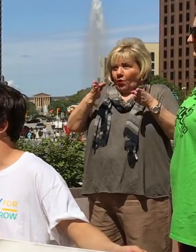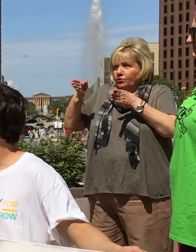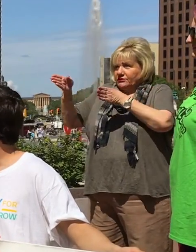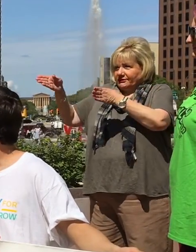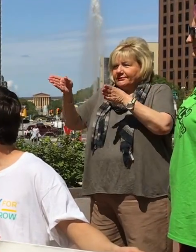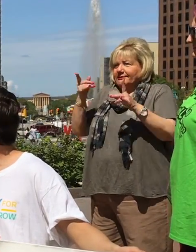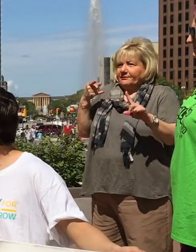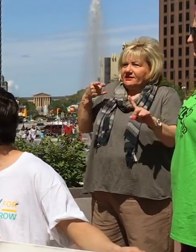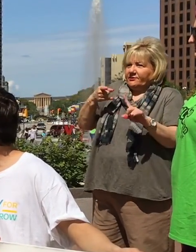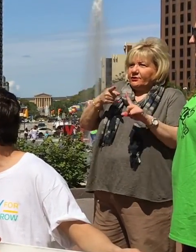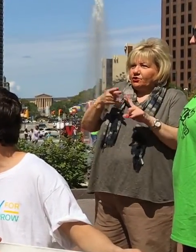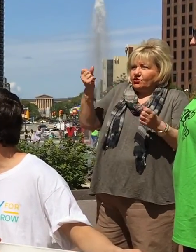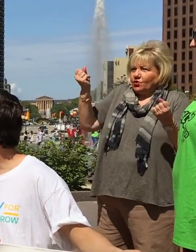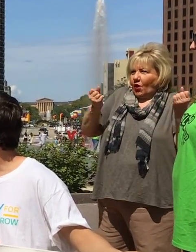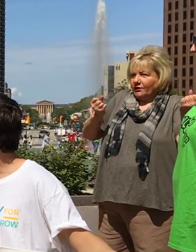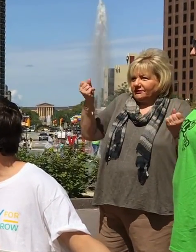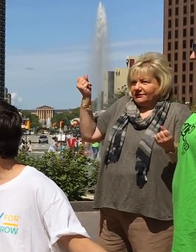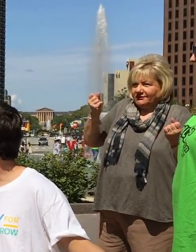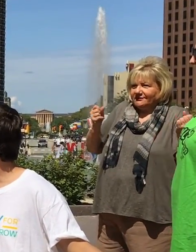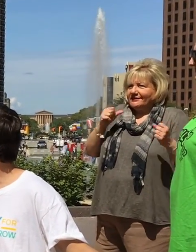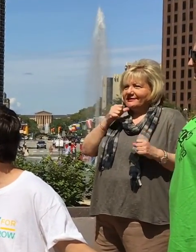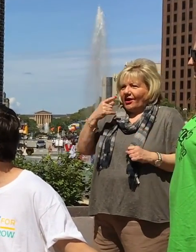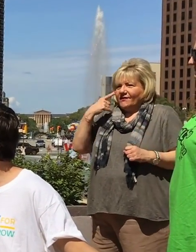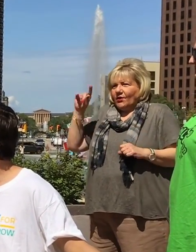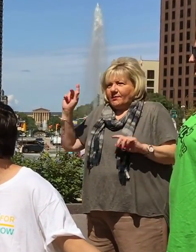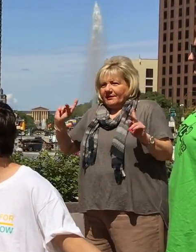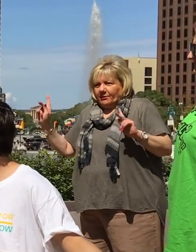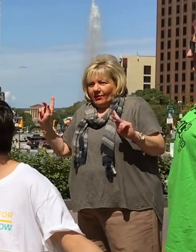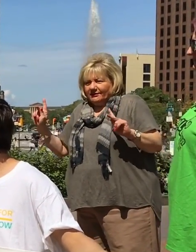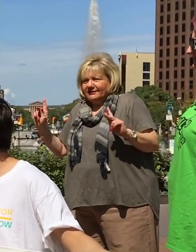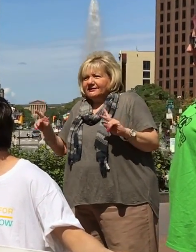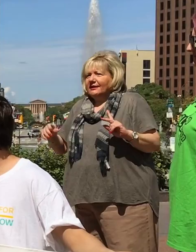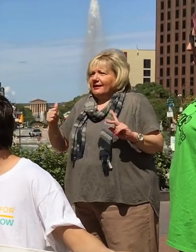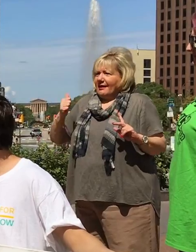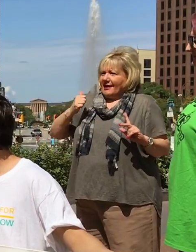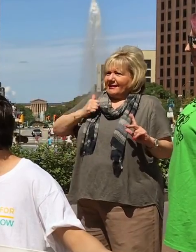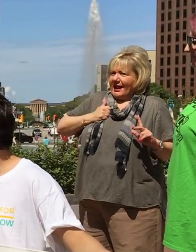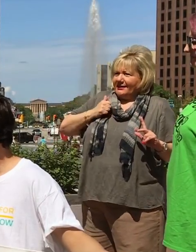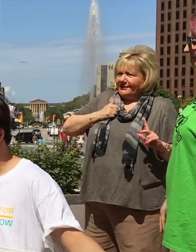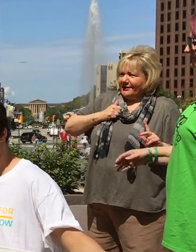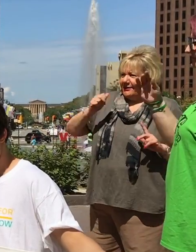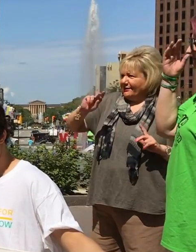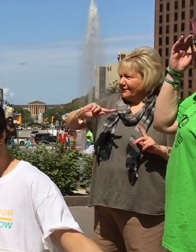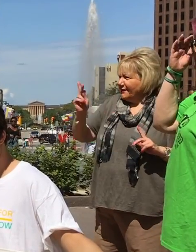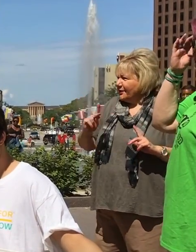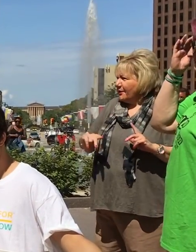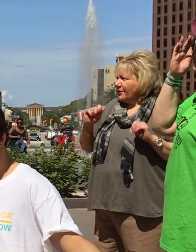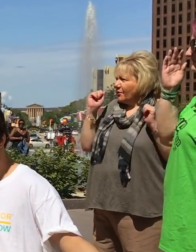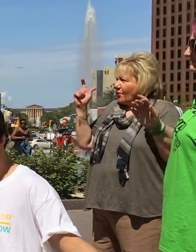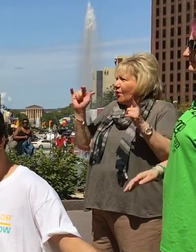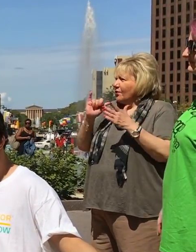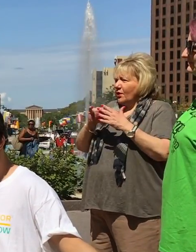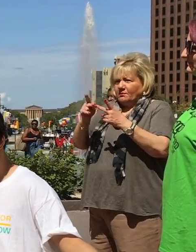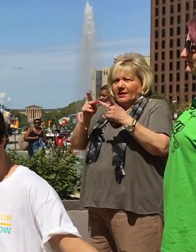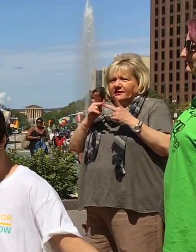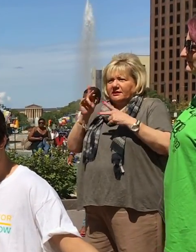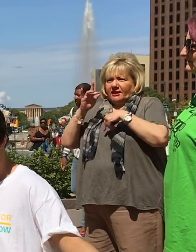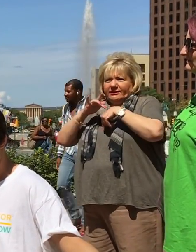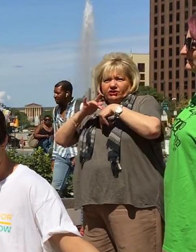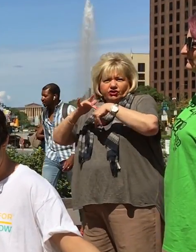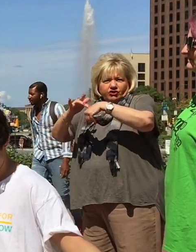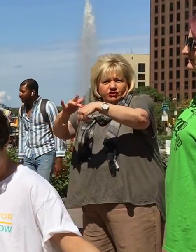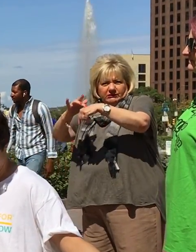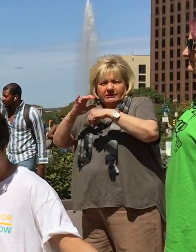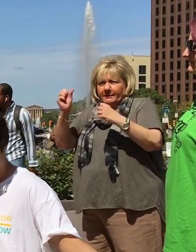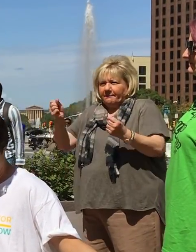place you see sidewalks between Canada and Philadelphia, in all the places I've gone, has been in cities.